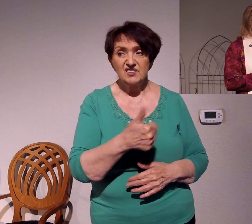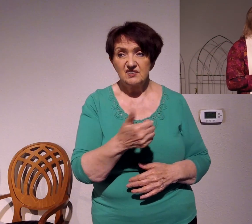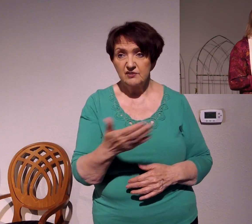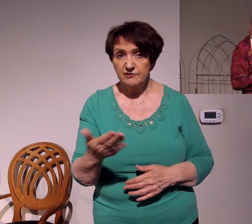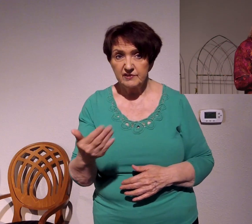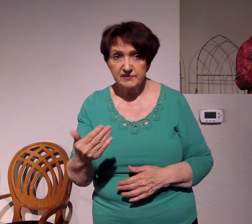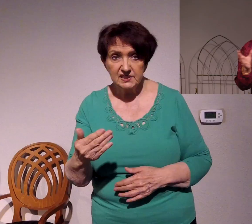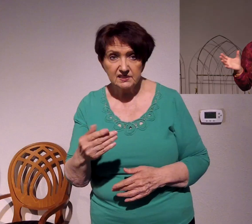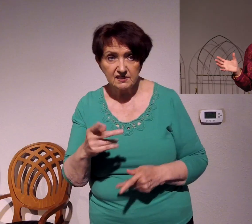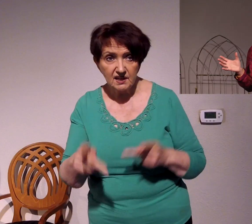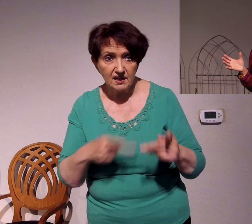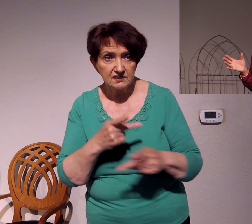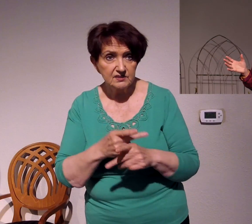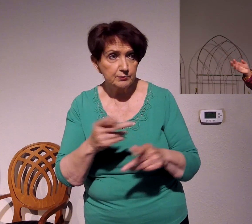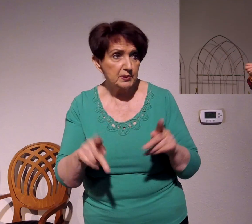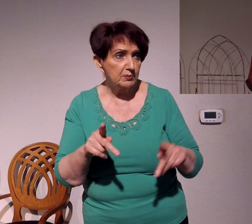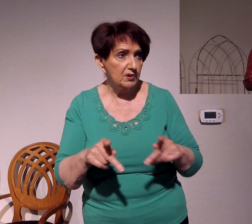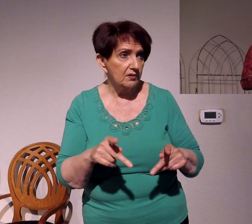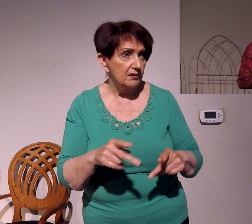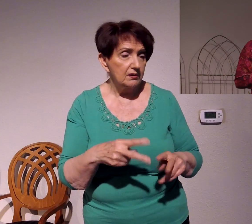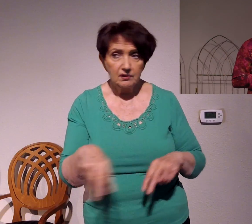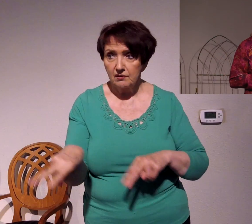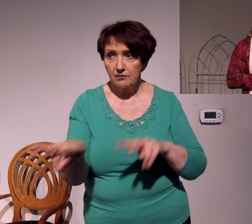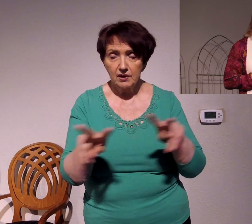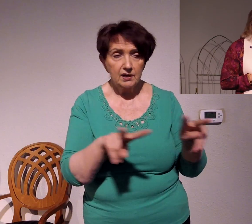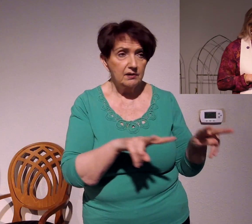in the community? I don't know, look around.